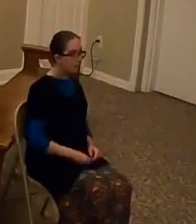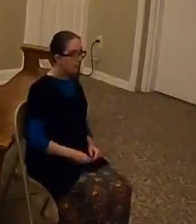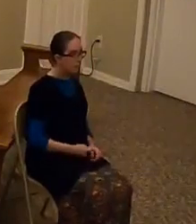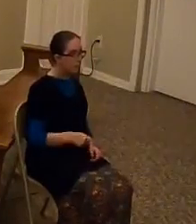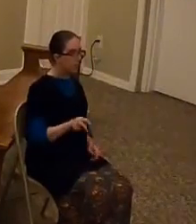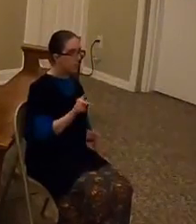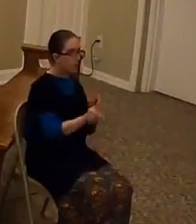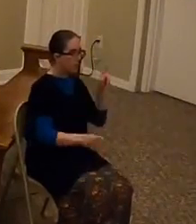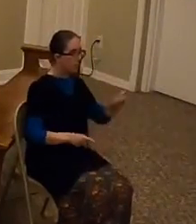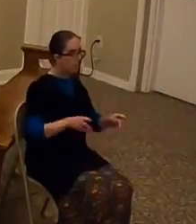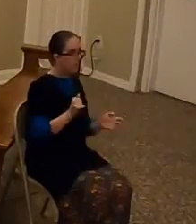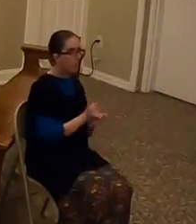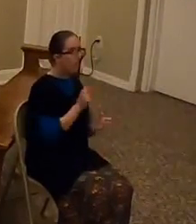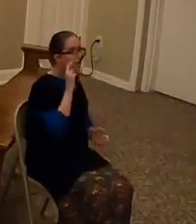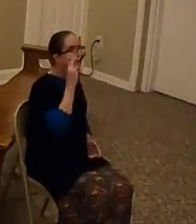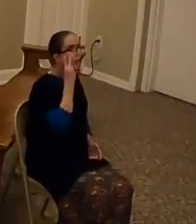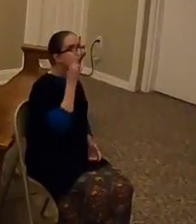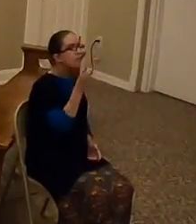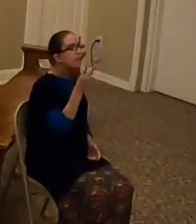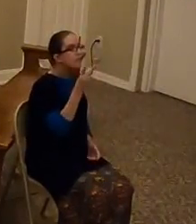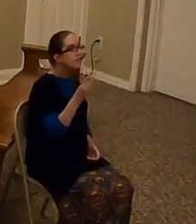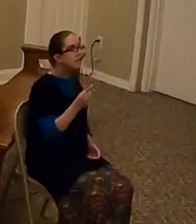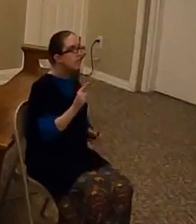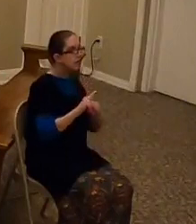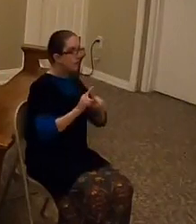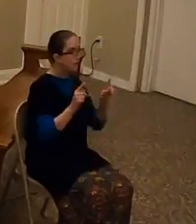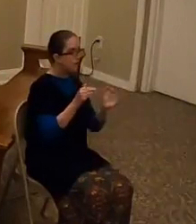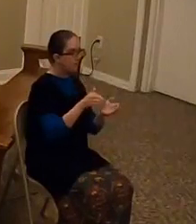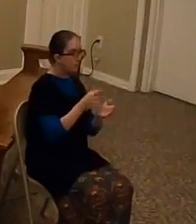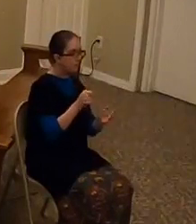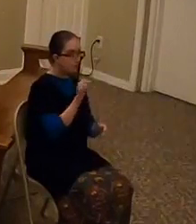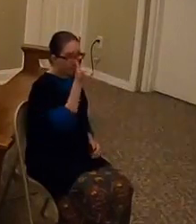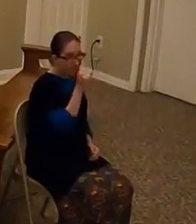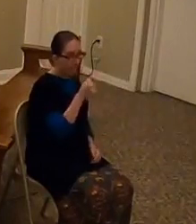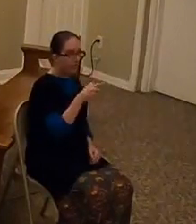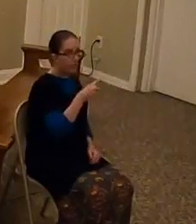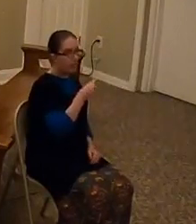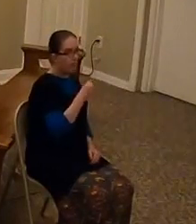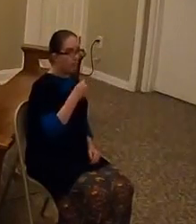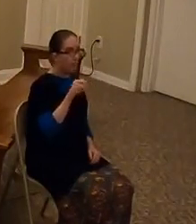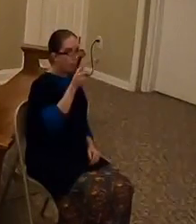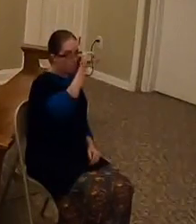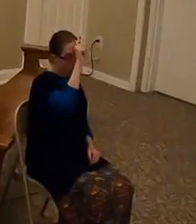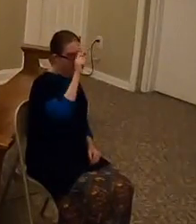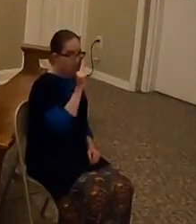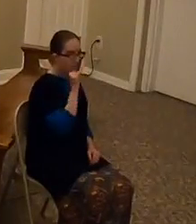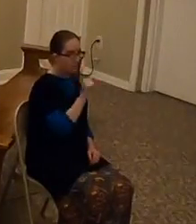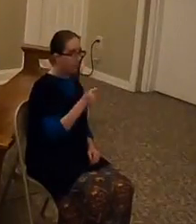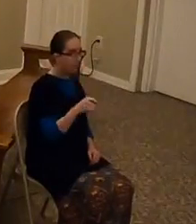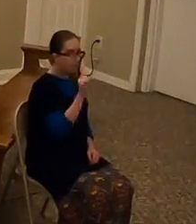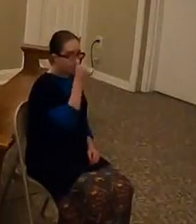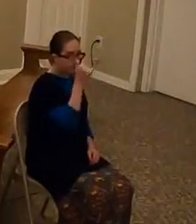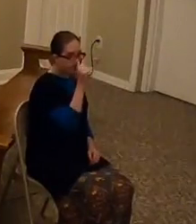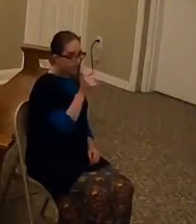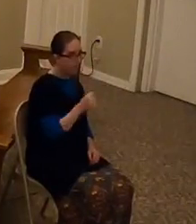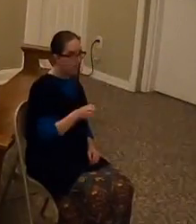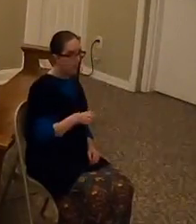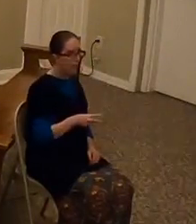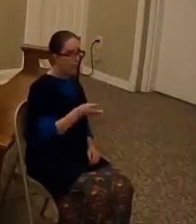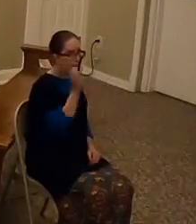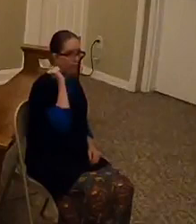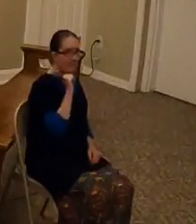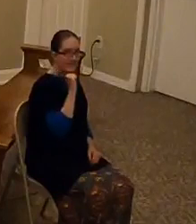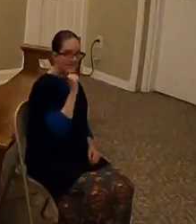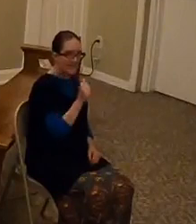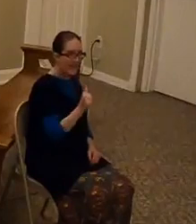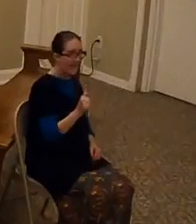But those people that are looking for it, you know what? The difference between the foolish and the wise is the foolish weren't